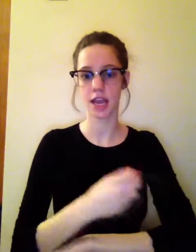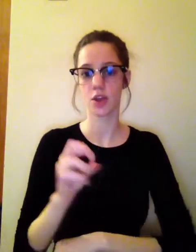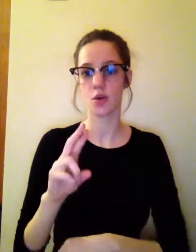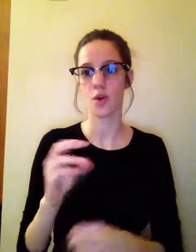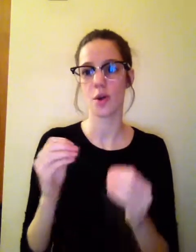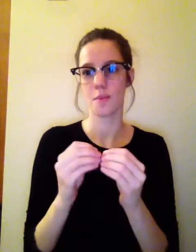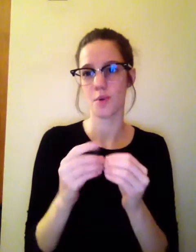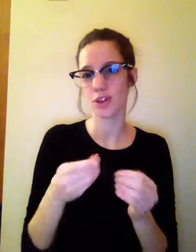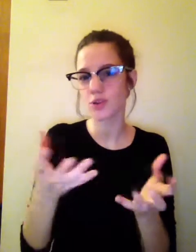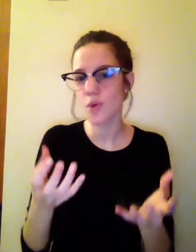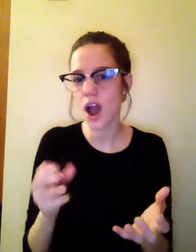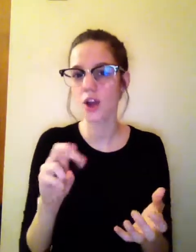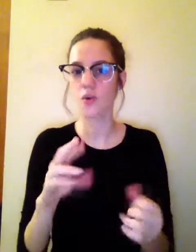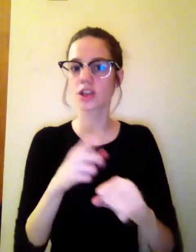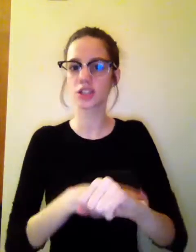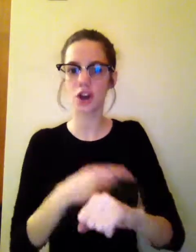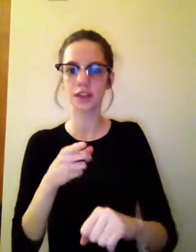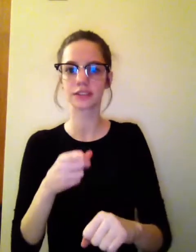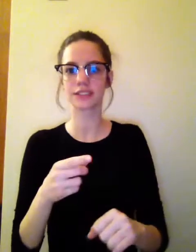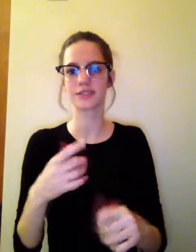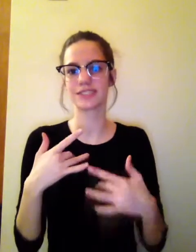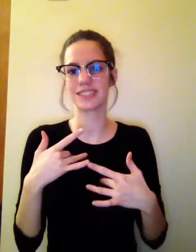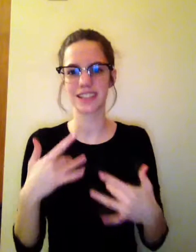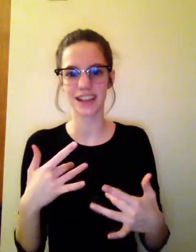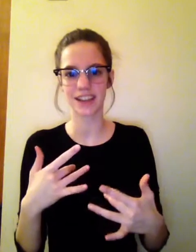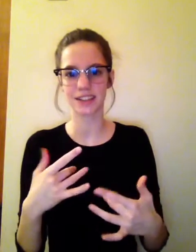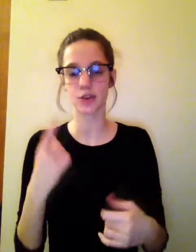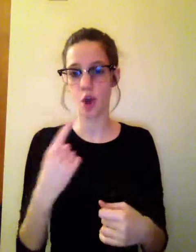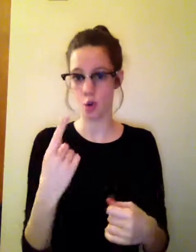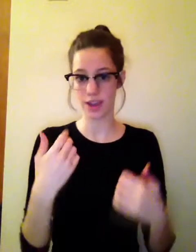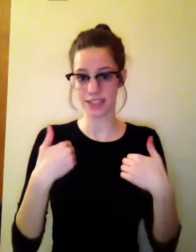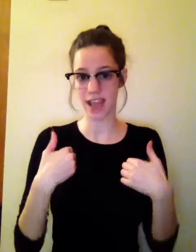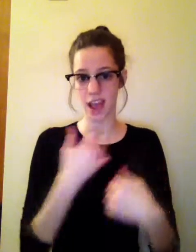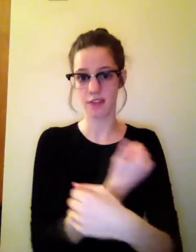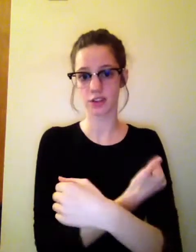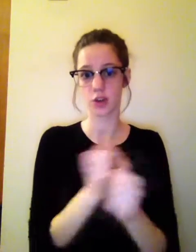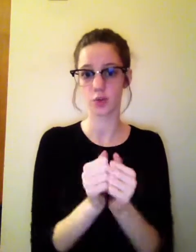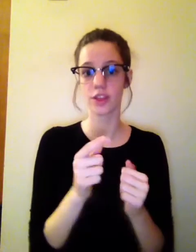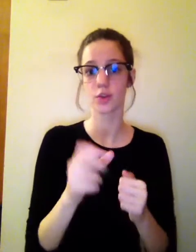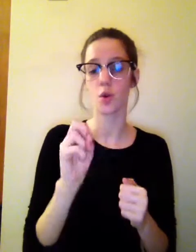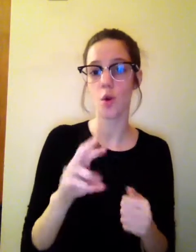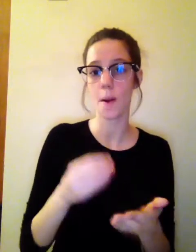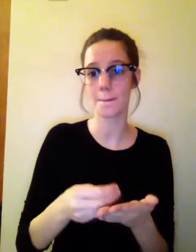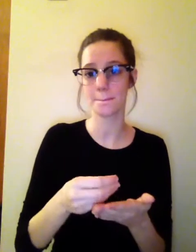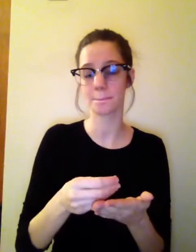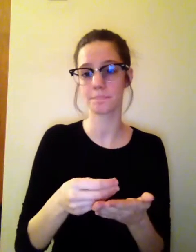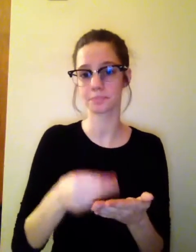would. You always have the drug with you, and you buy it even if you can't afford it. You keep using